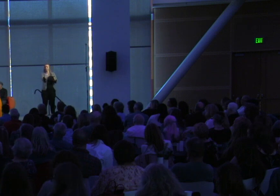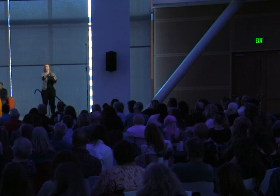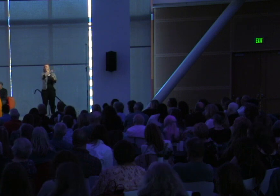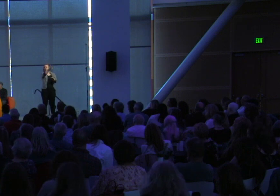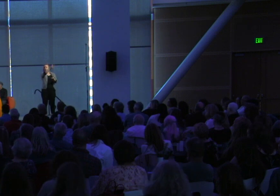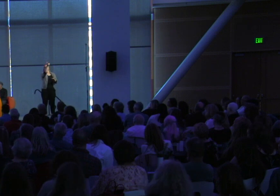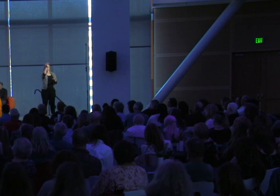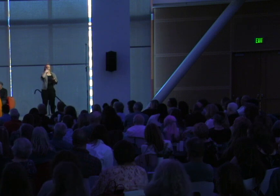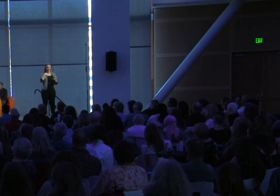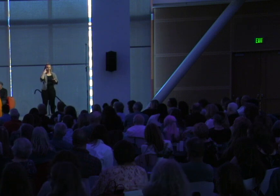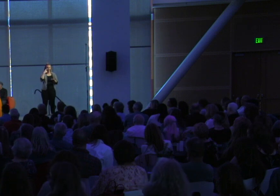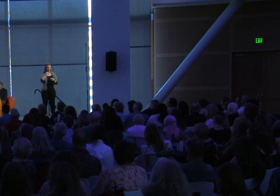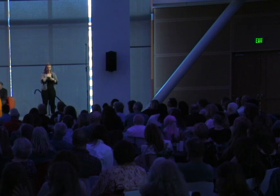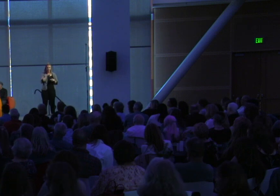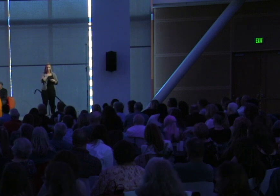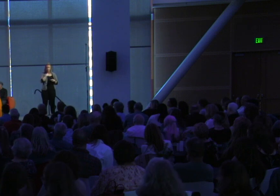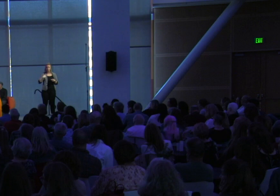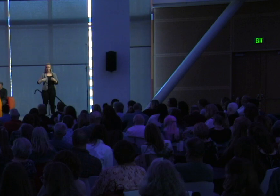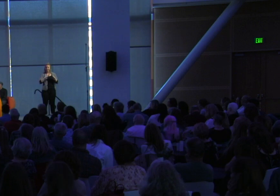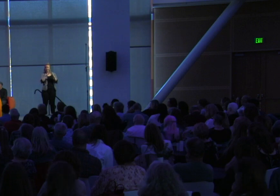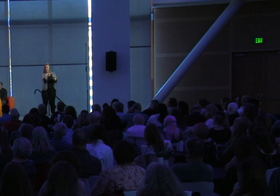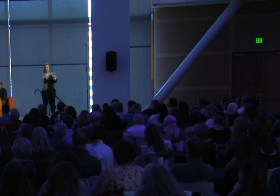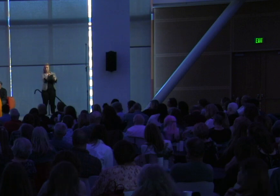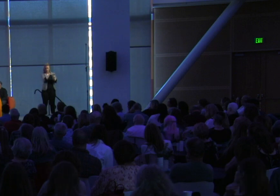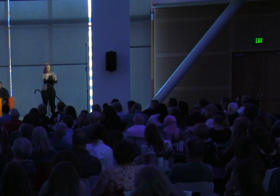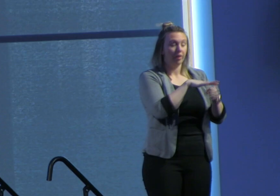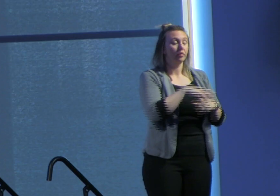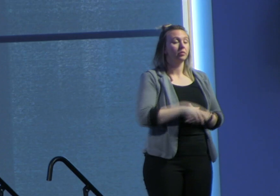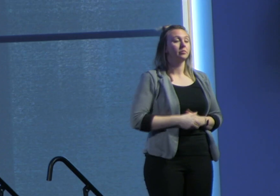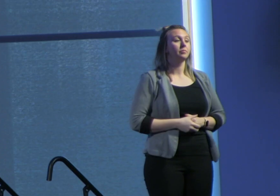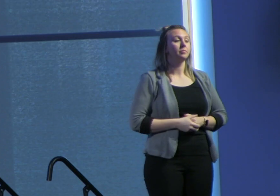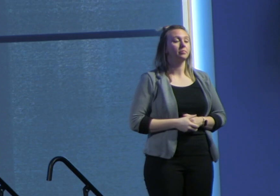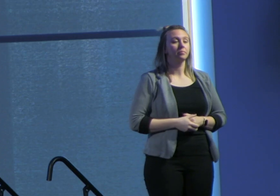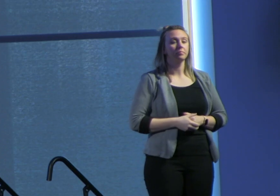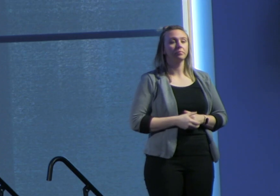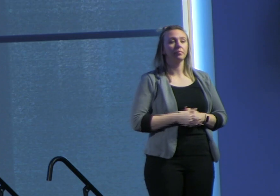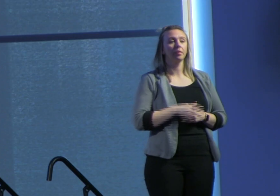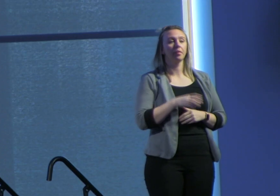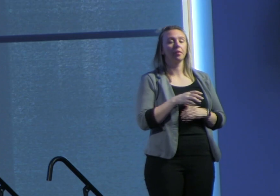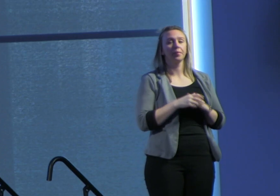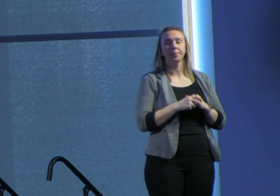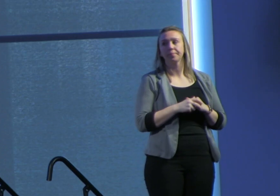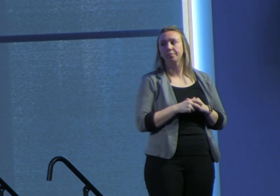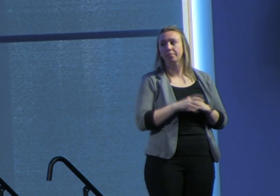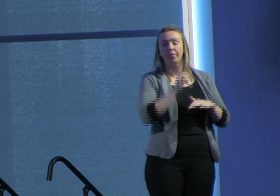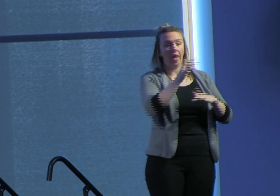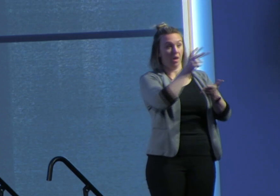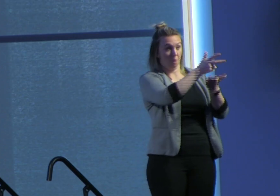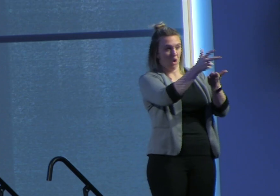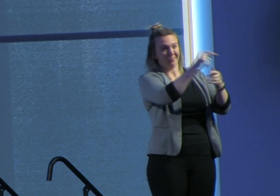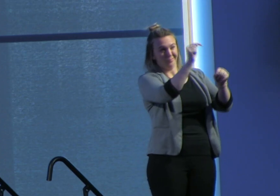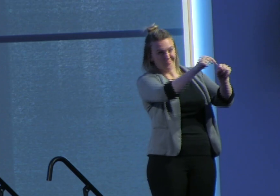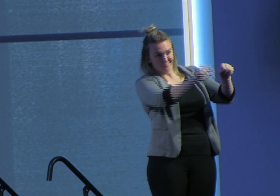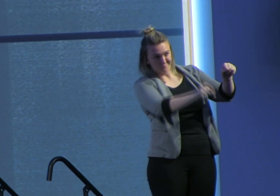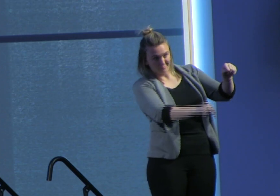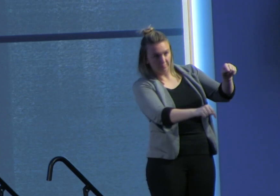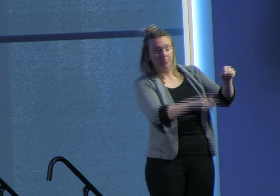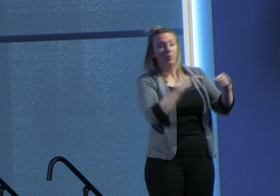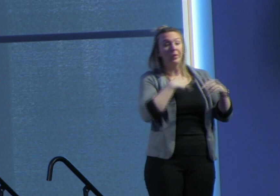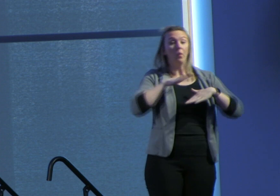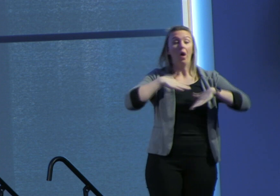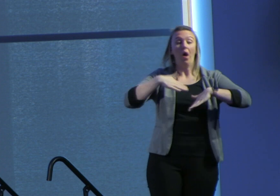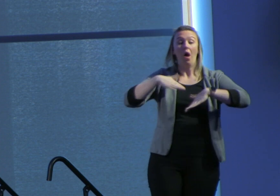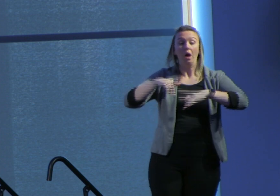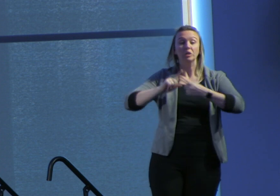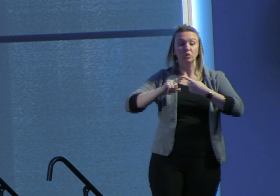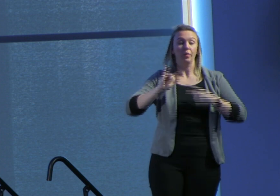I think it was in Chinatown. And it was down a few levels. We make our way to the Fillmore, which was quite a walk from